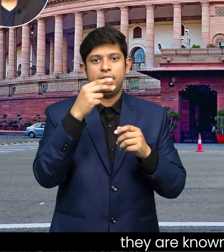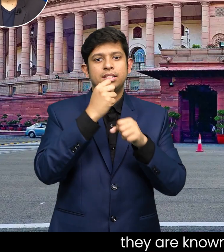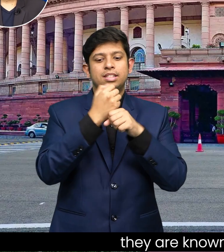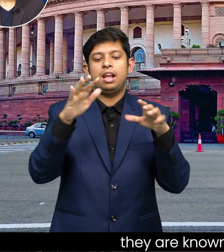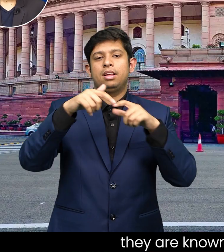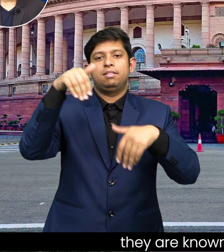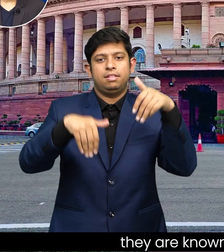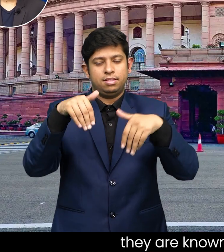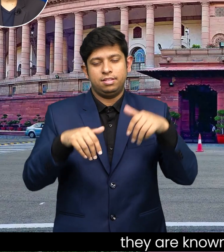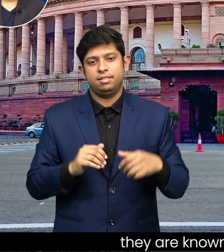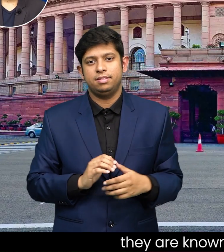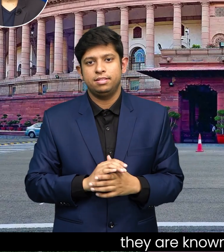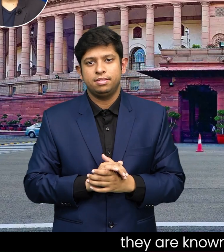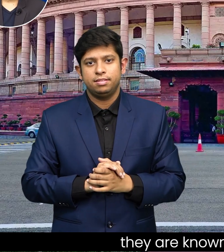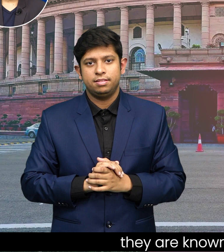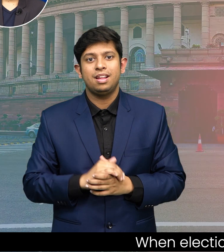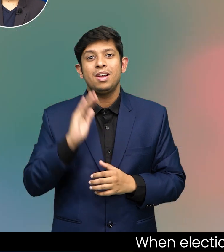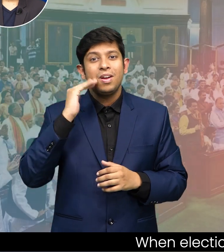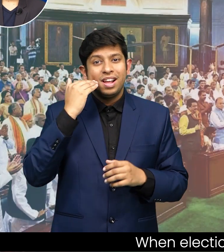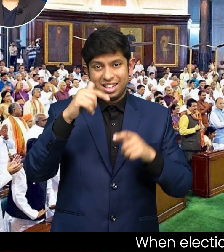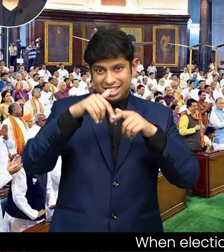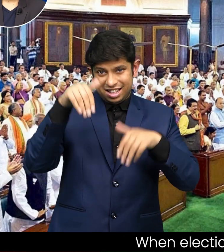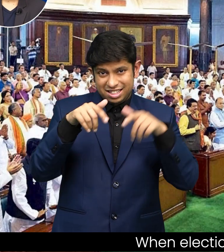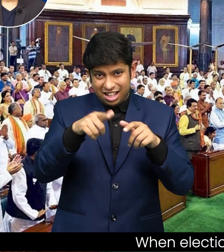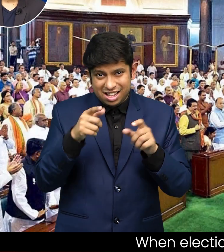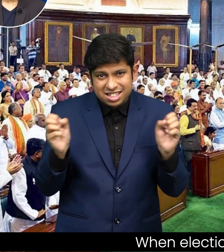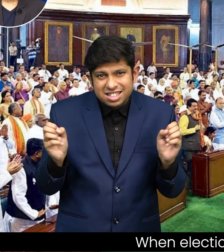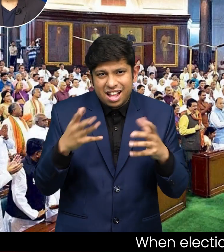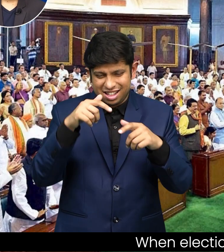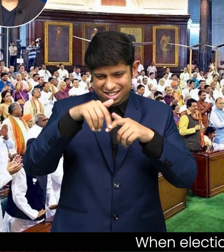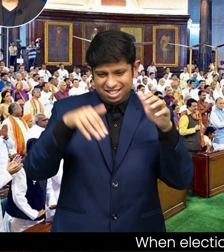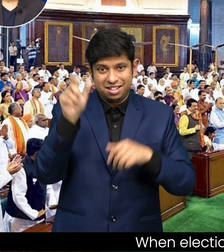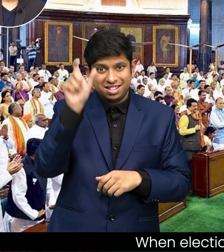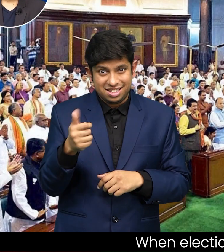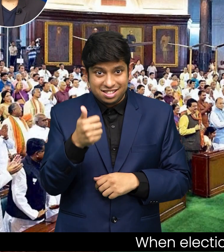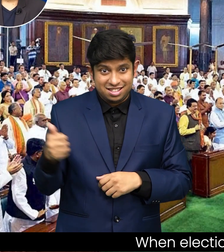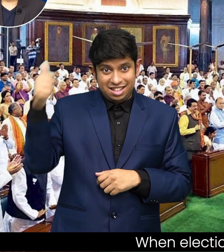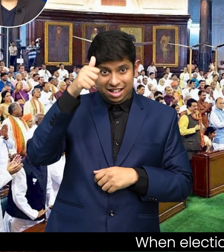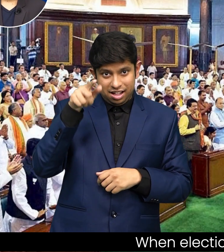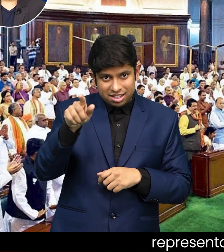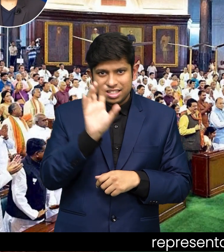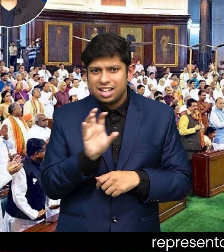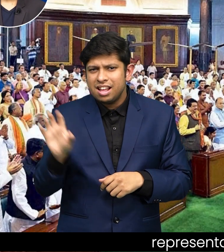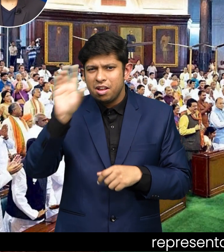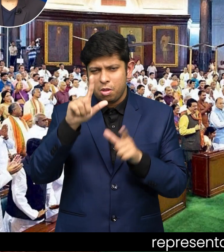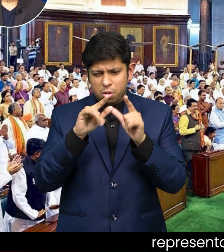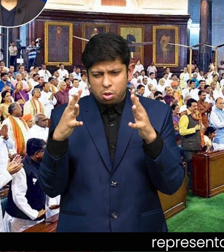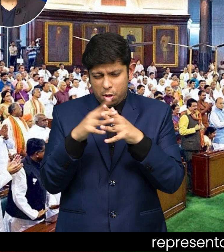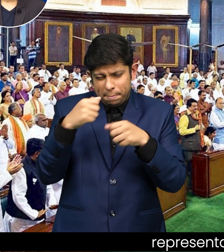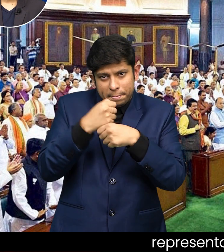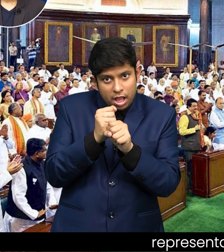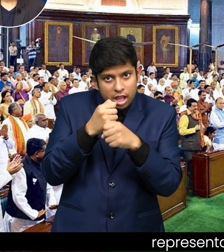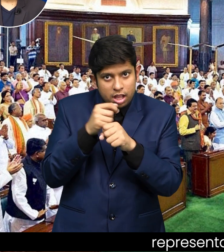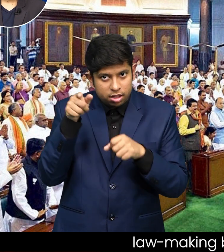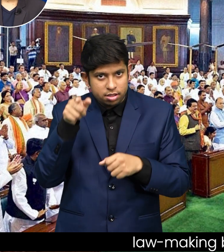as general elections. When elections are held to elect representatives to